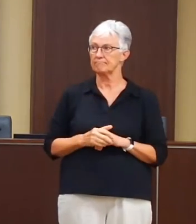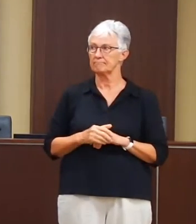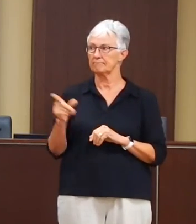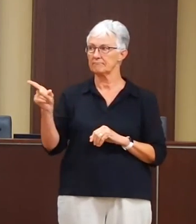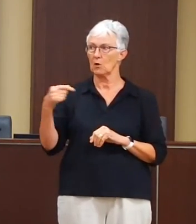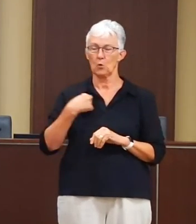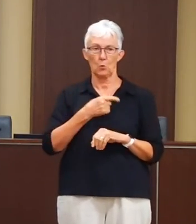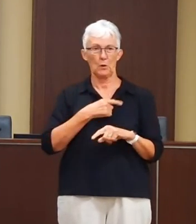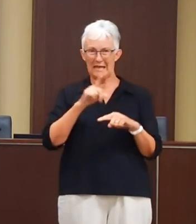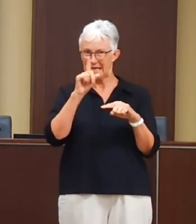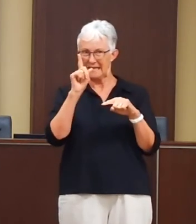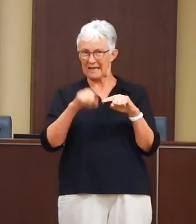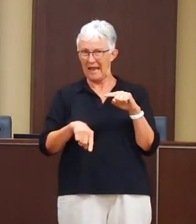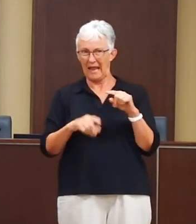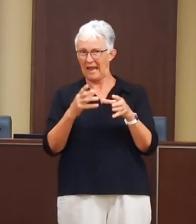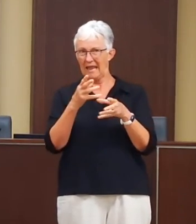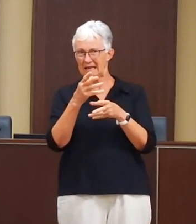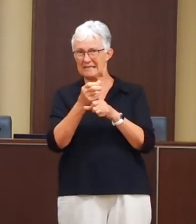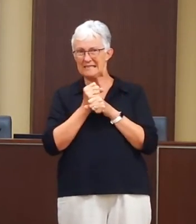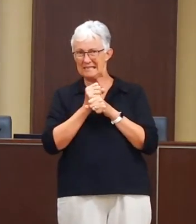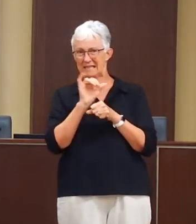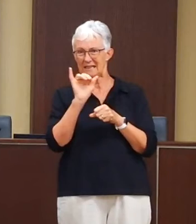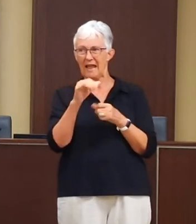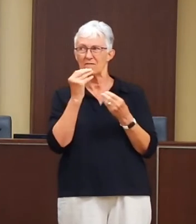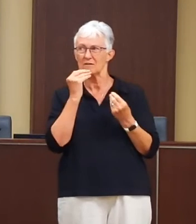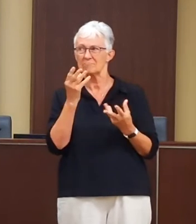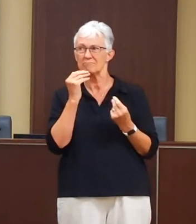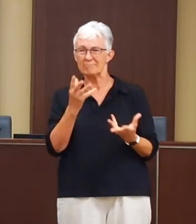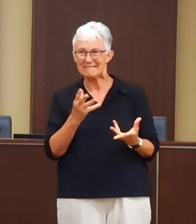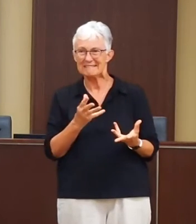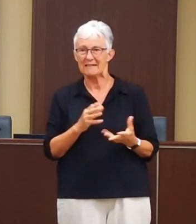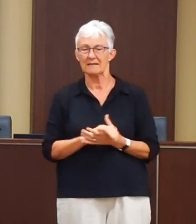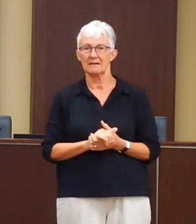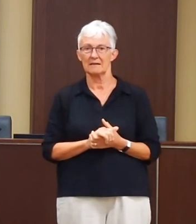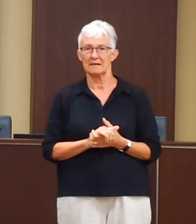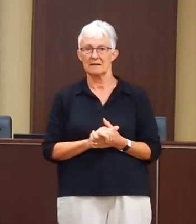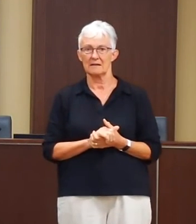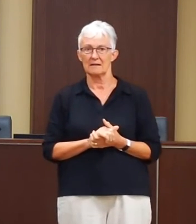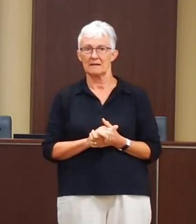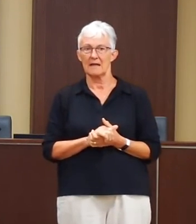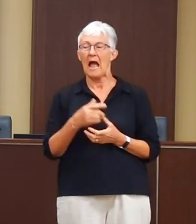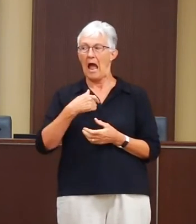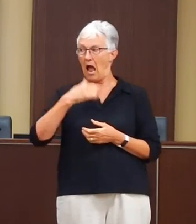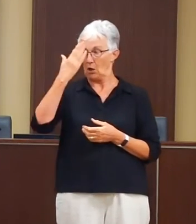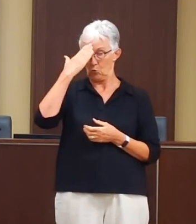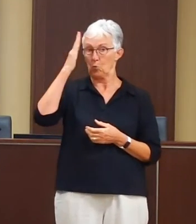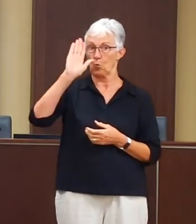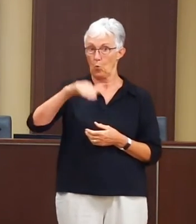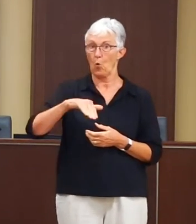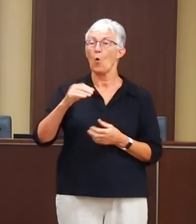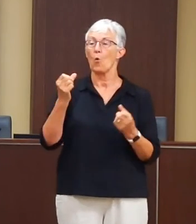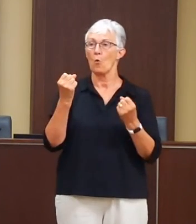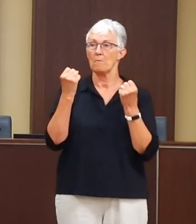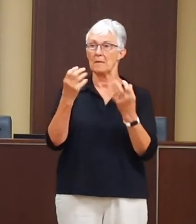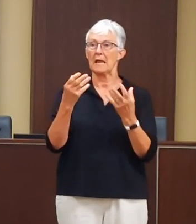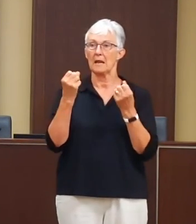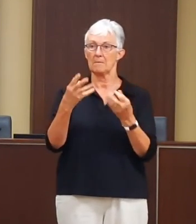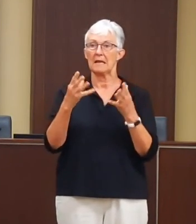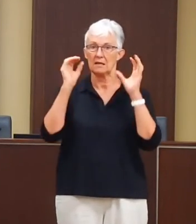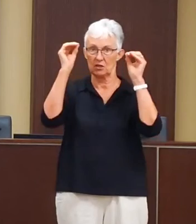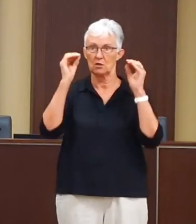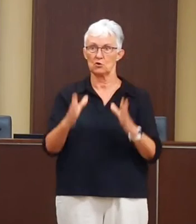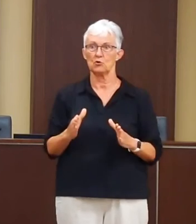to obtain that data, and I'd like to say that we had awful lot of teachers wondering when the vaccine was going to